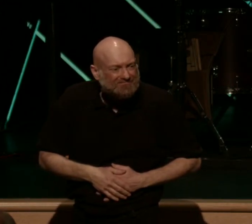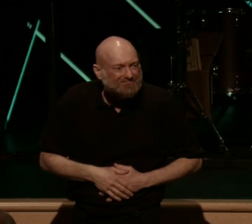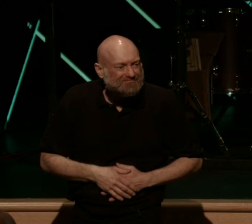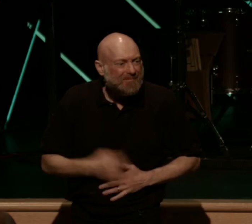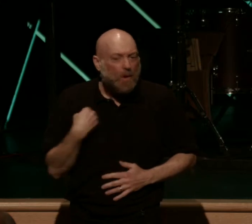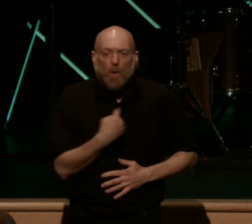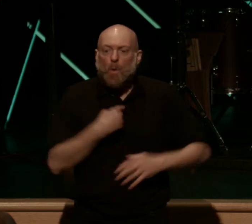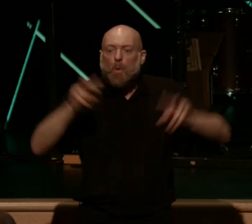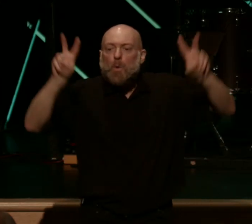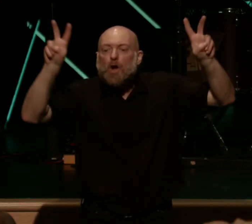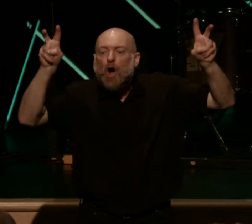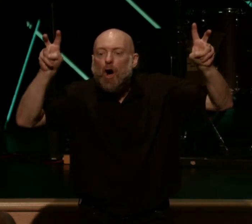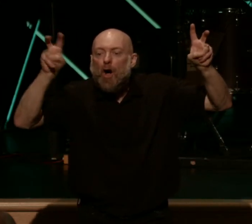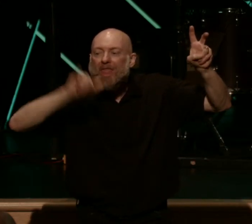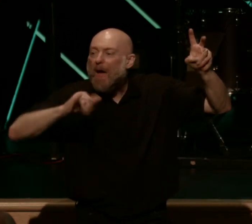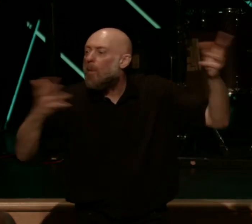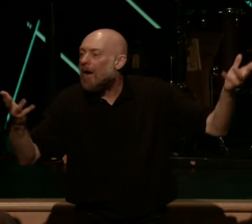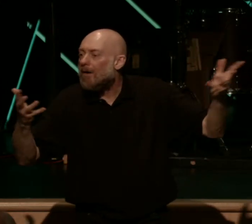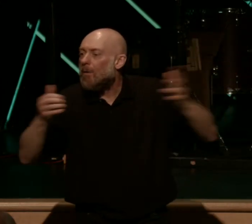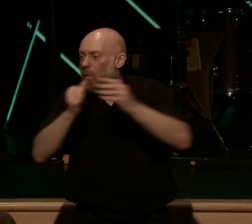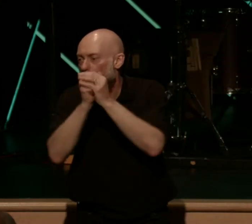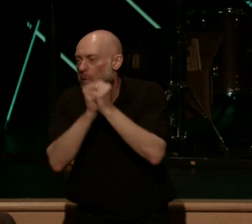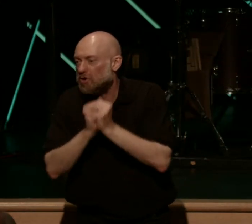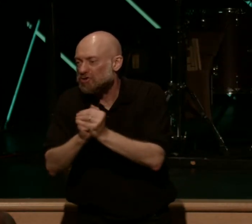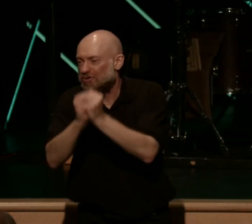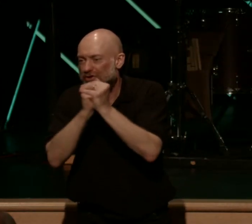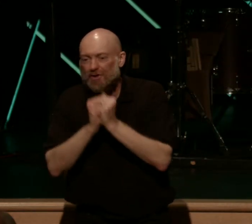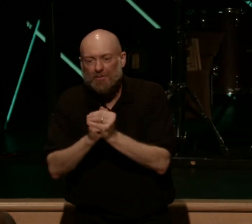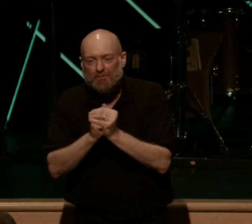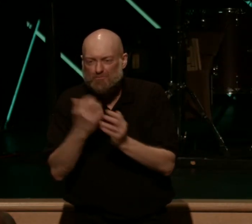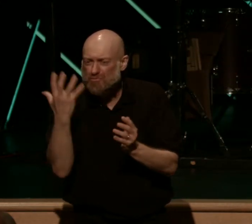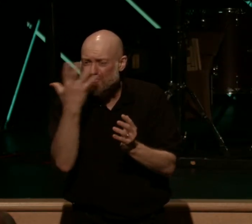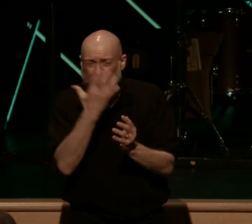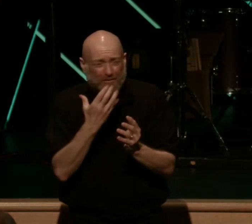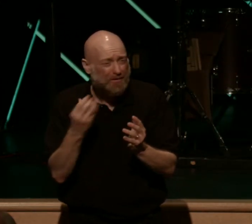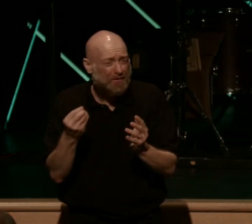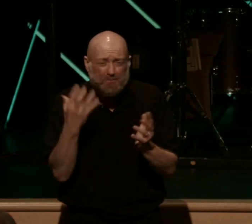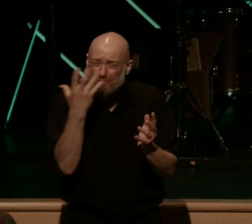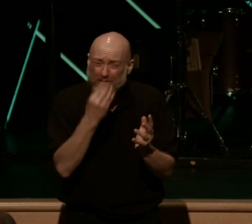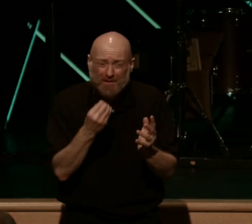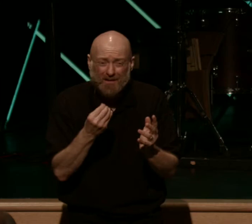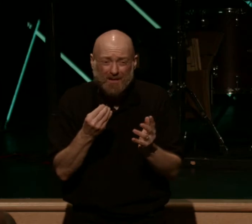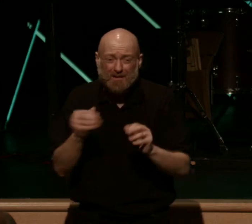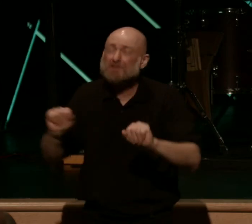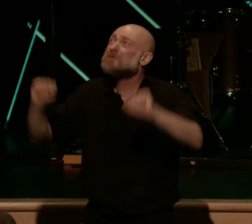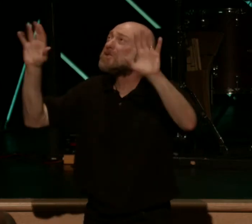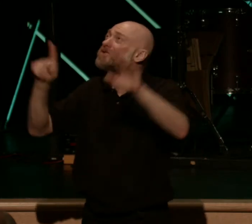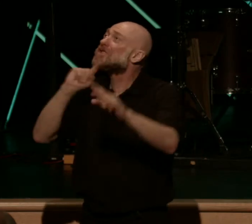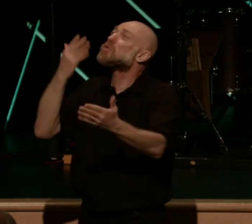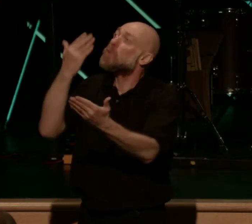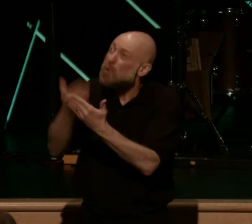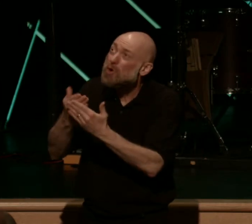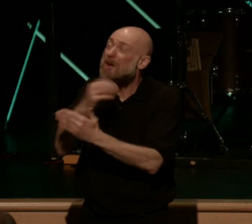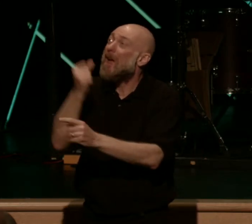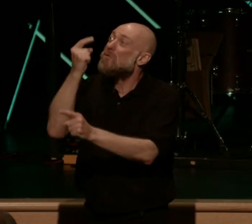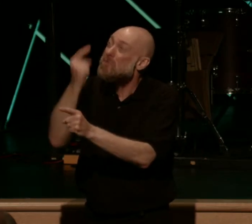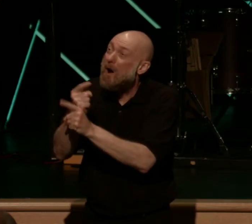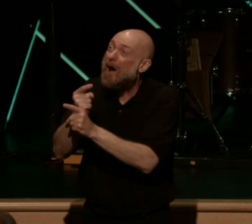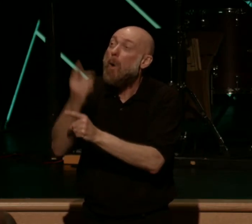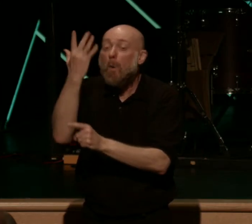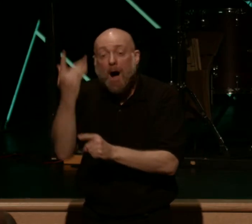We call that worship. It's a beautiful thing. It is good and it is right